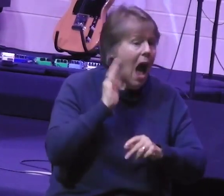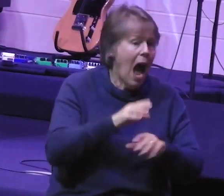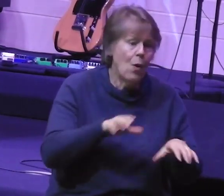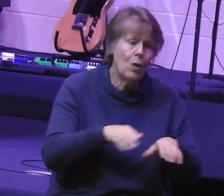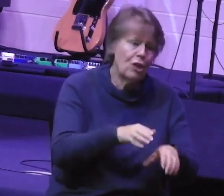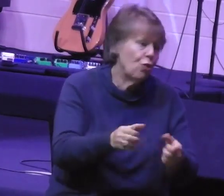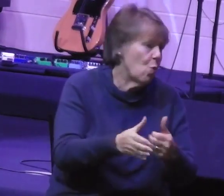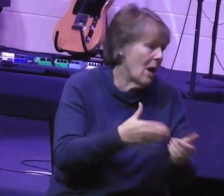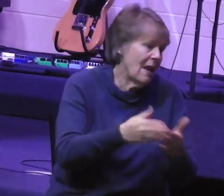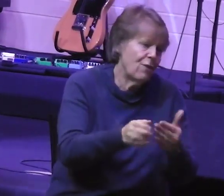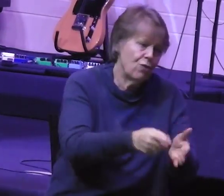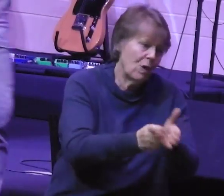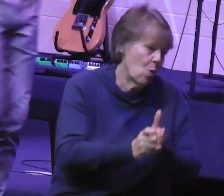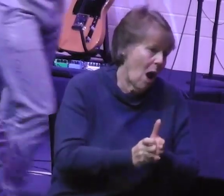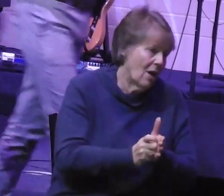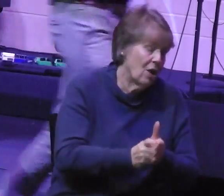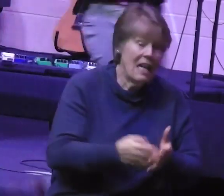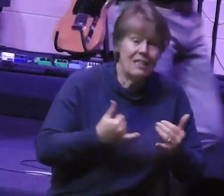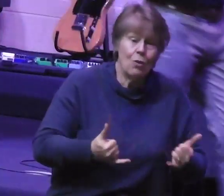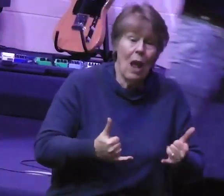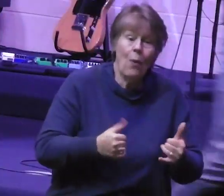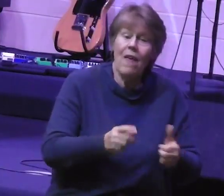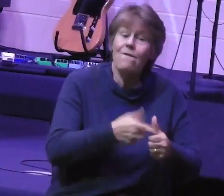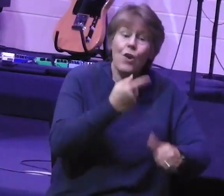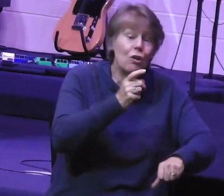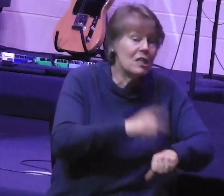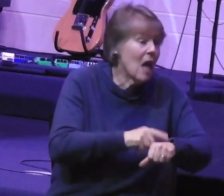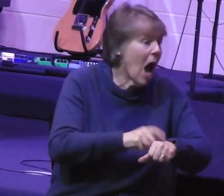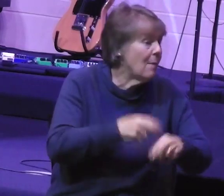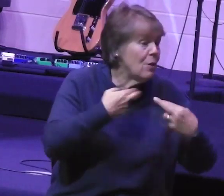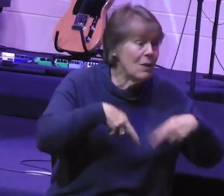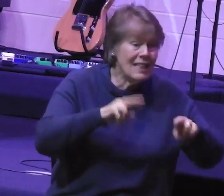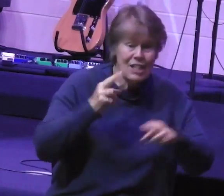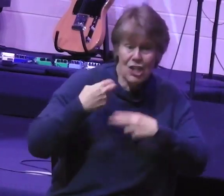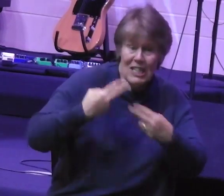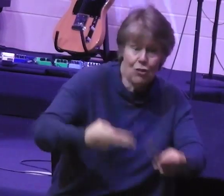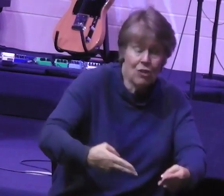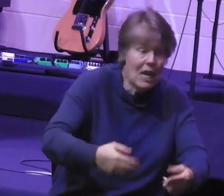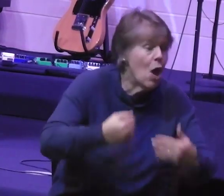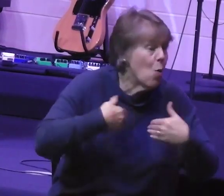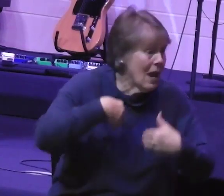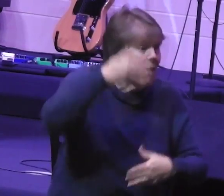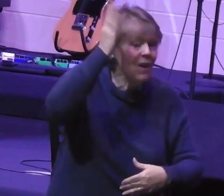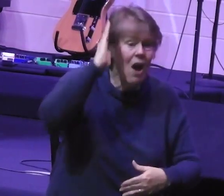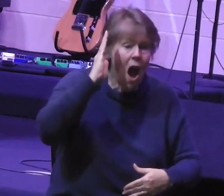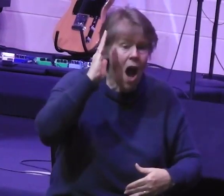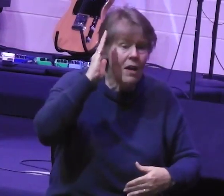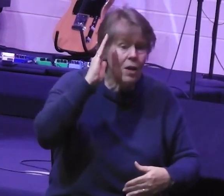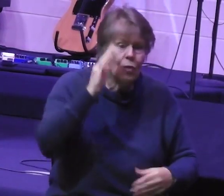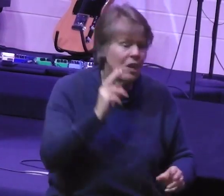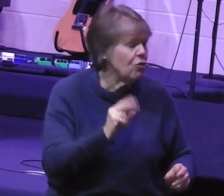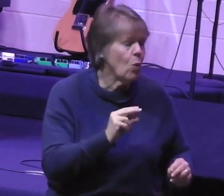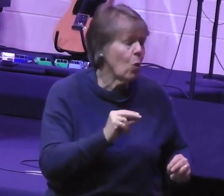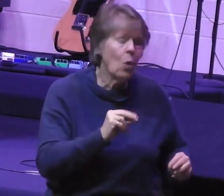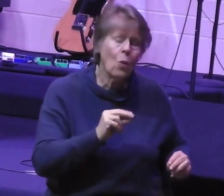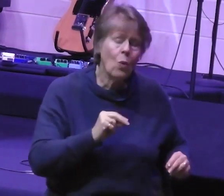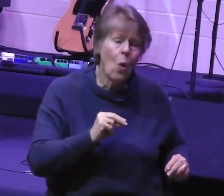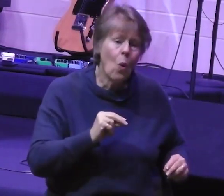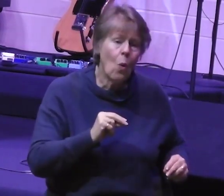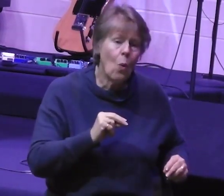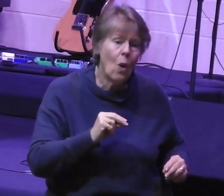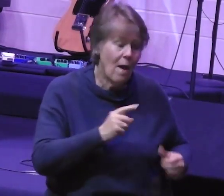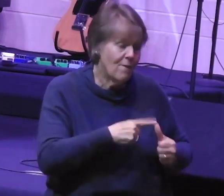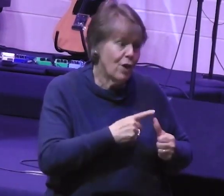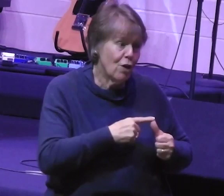me. And here, for the first time in religious history, we have a God who says, no. First of all, I'm going to tell